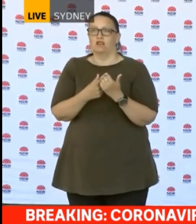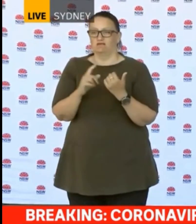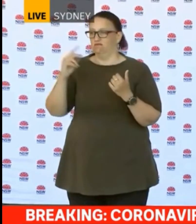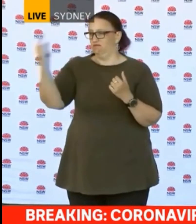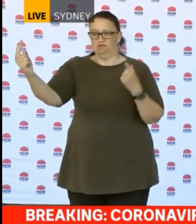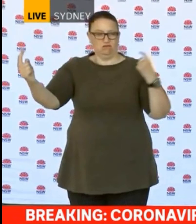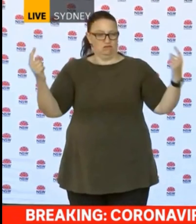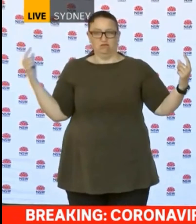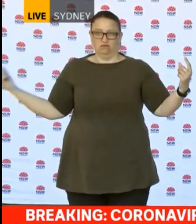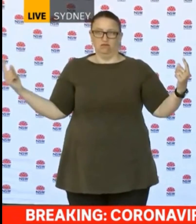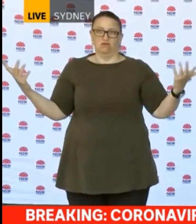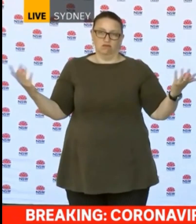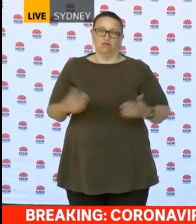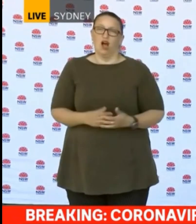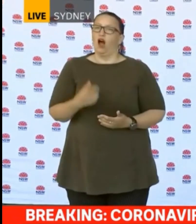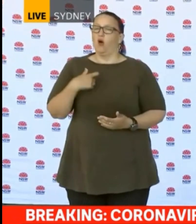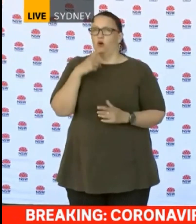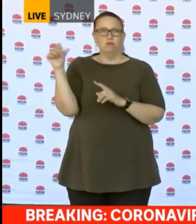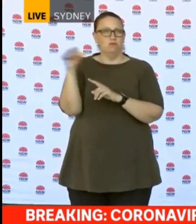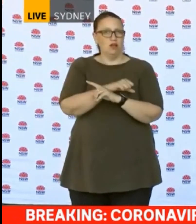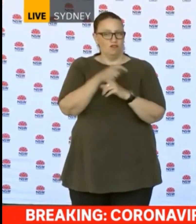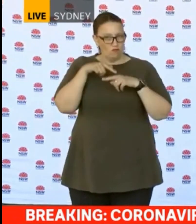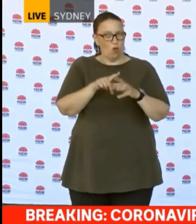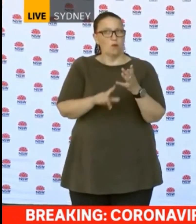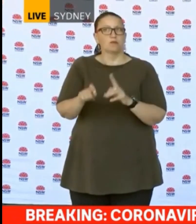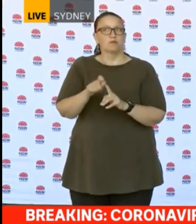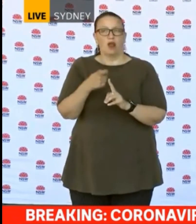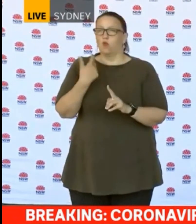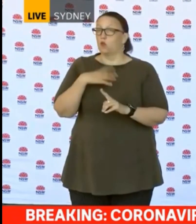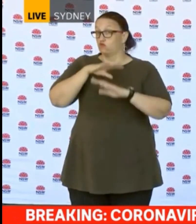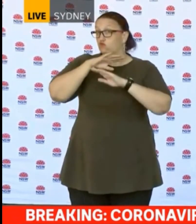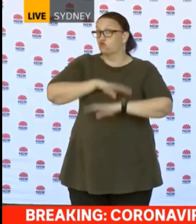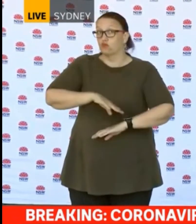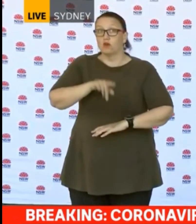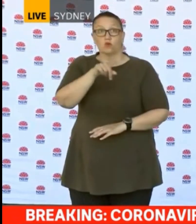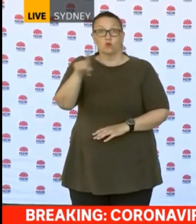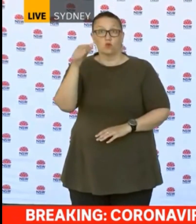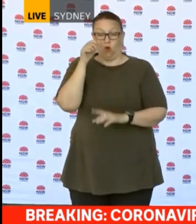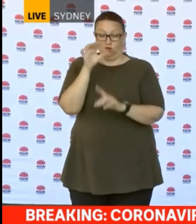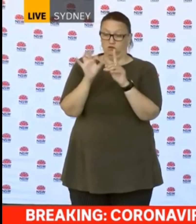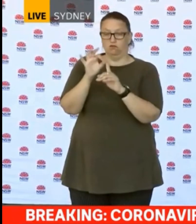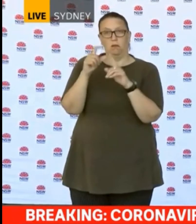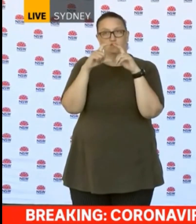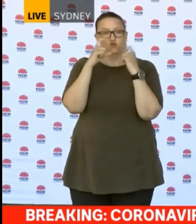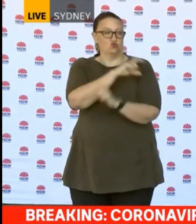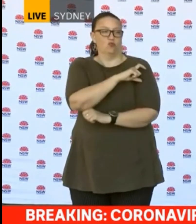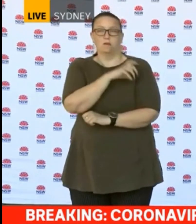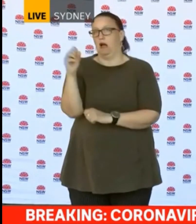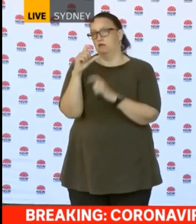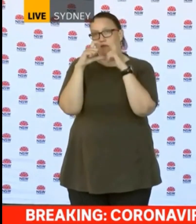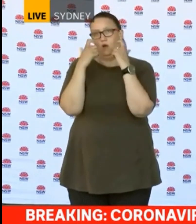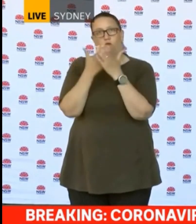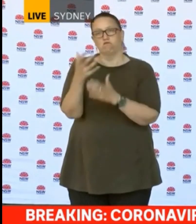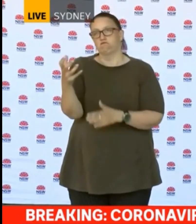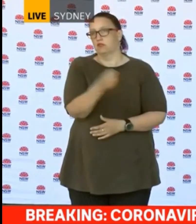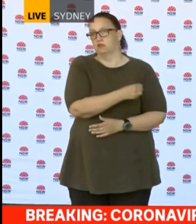proximity, then they would have been required to wear a mask. But I'll certainly follow that up. But I can reassure you that that advice has been updated and was